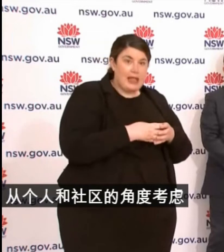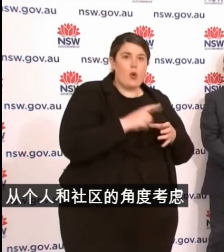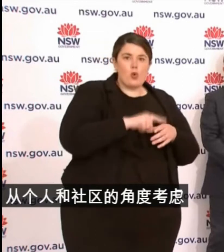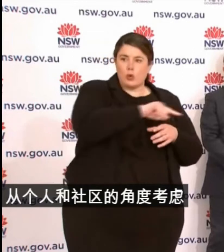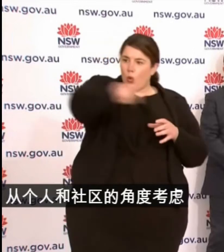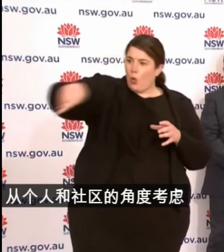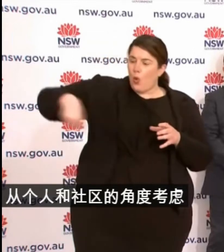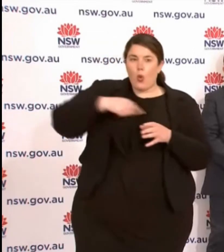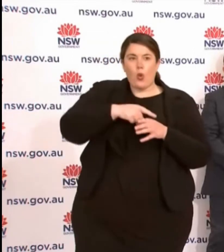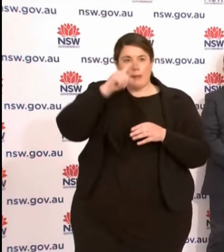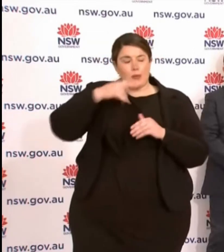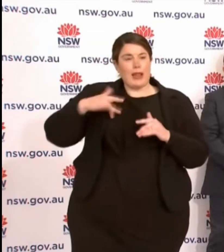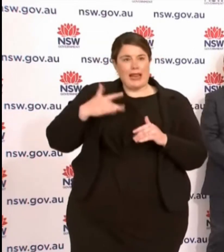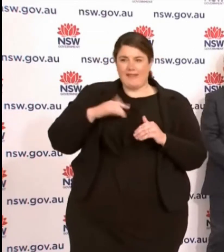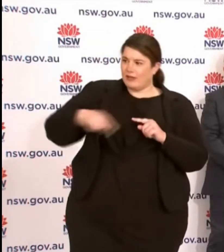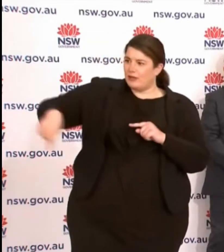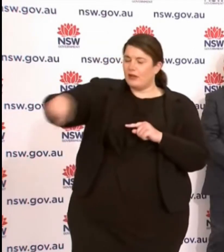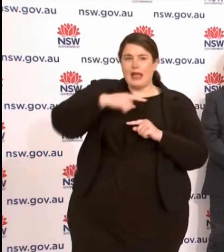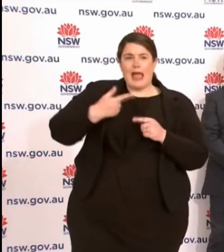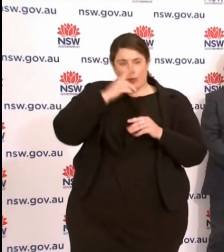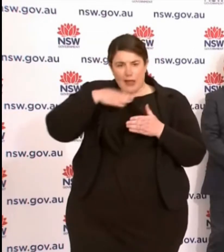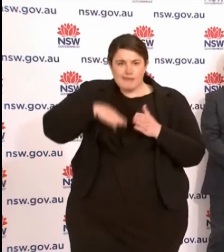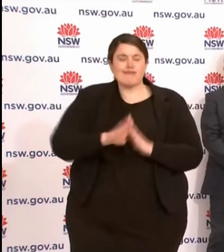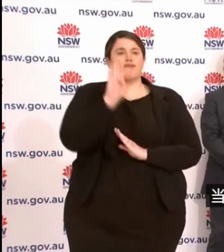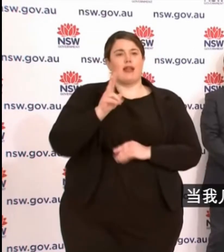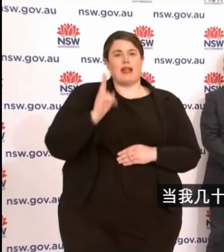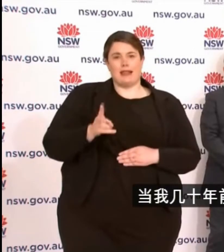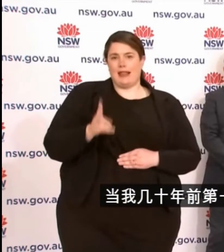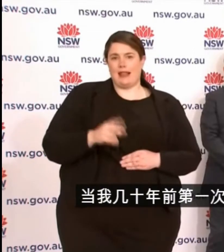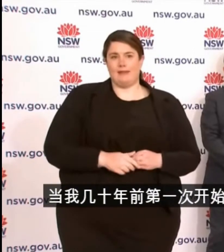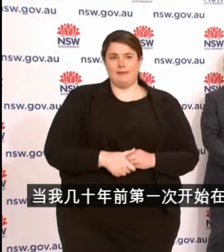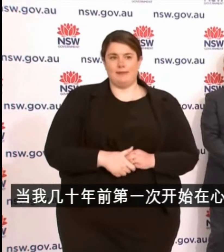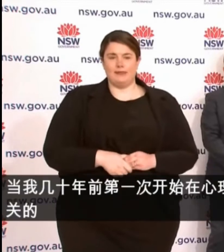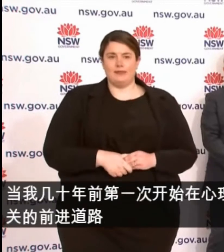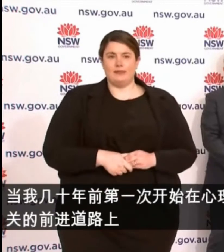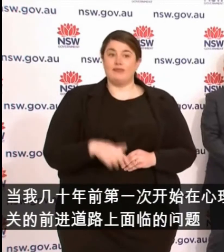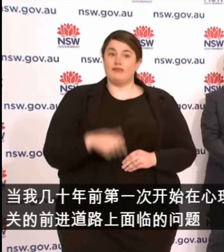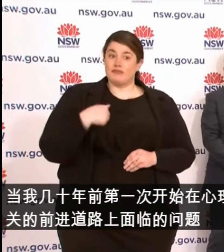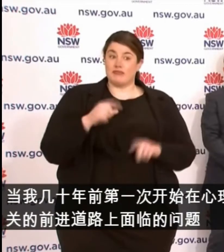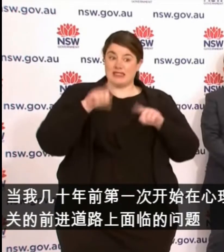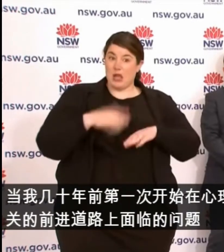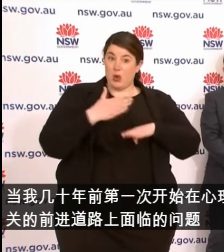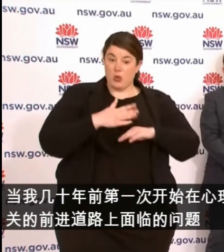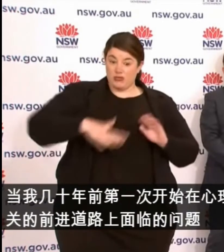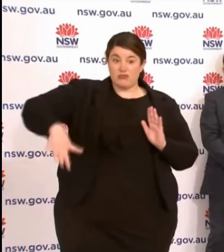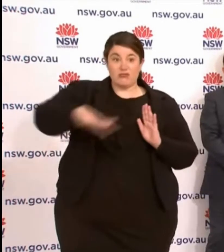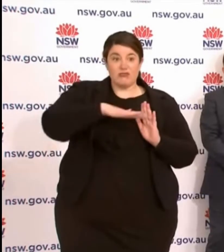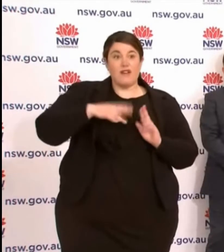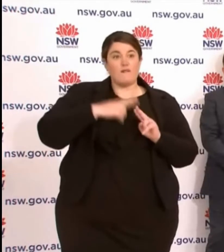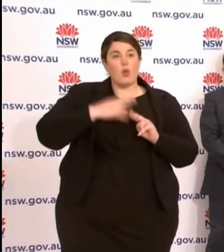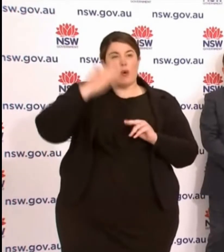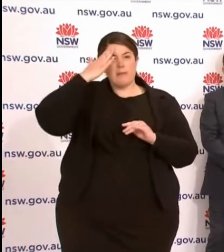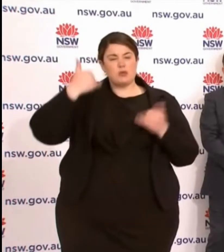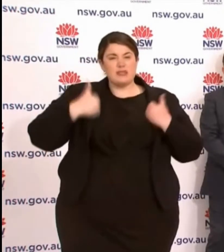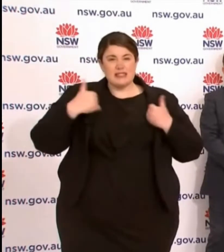on the way forward in relation to the pandemic. When I first began working in the mental health area many